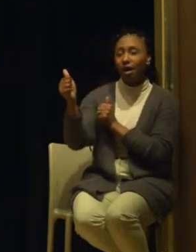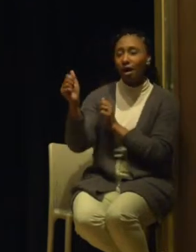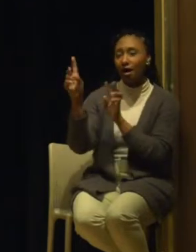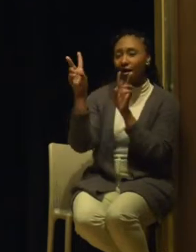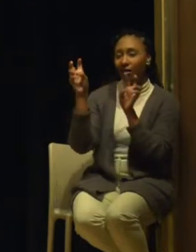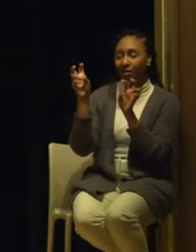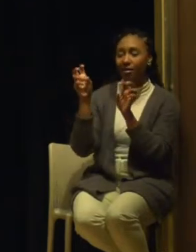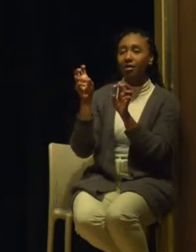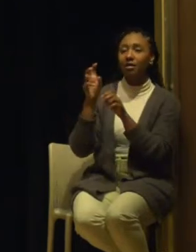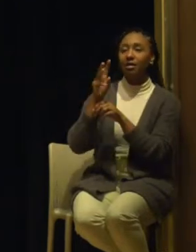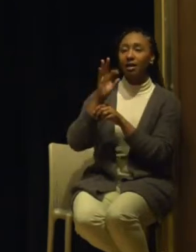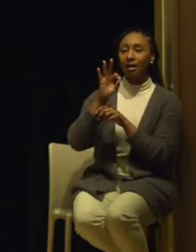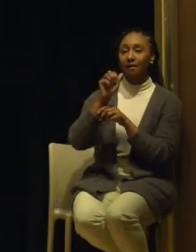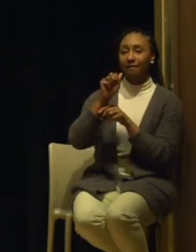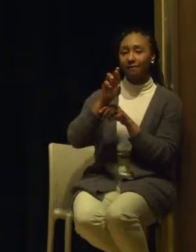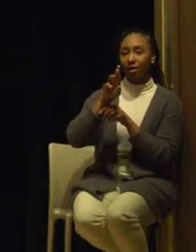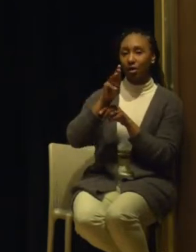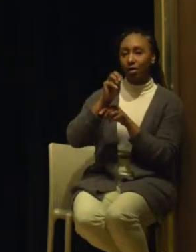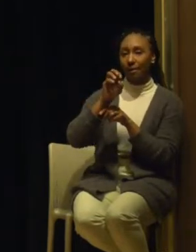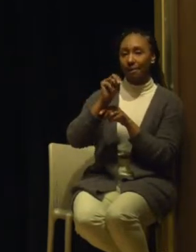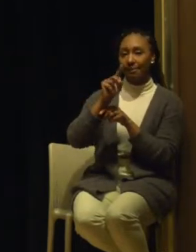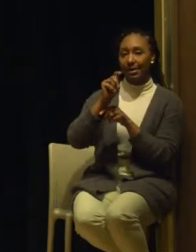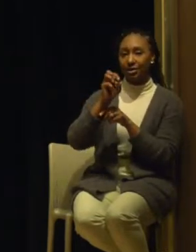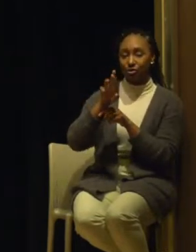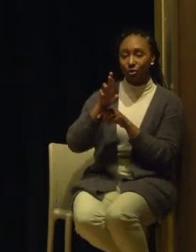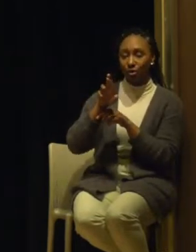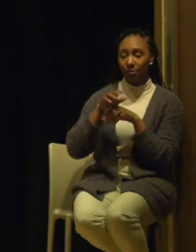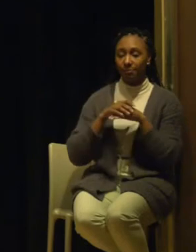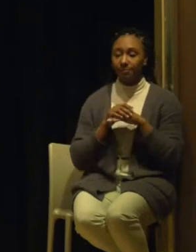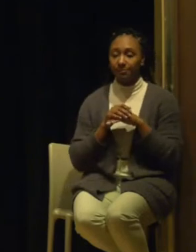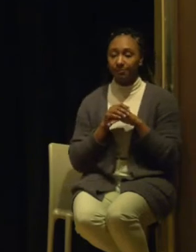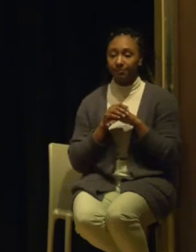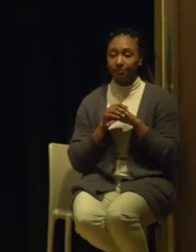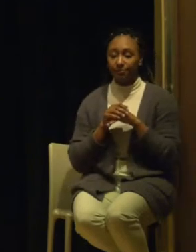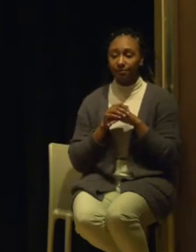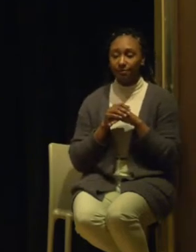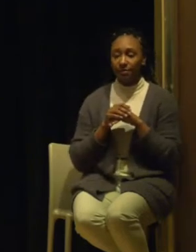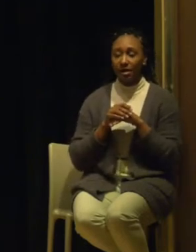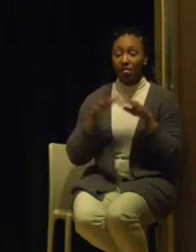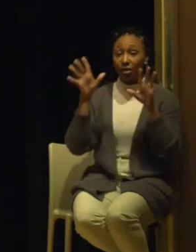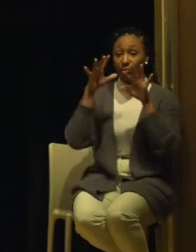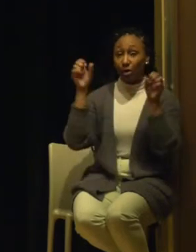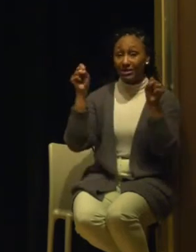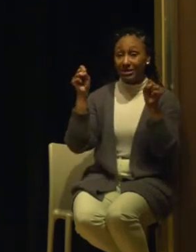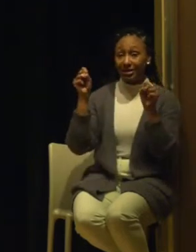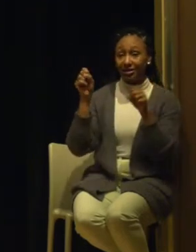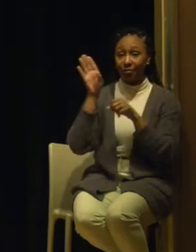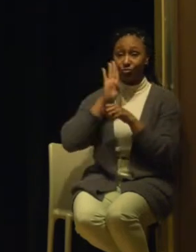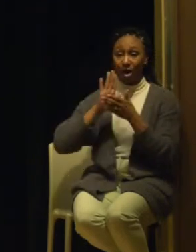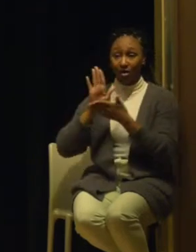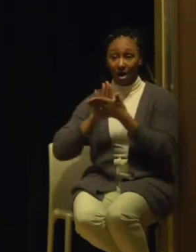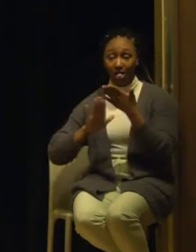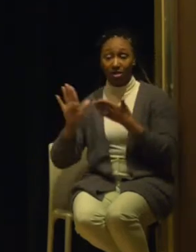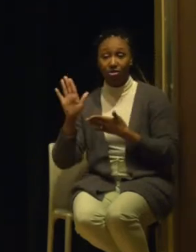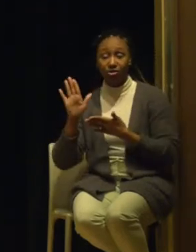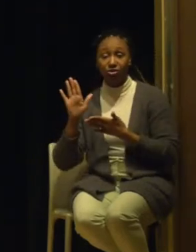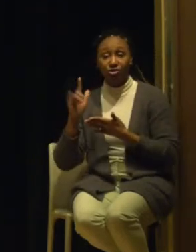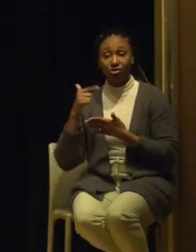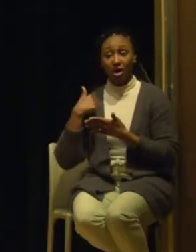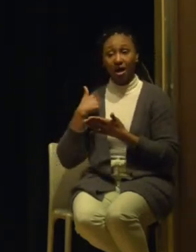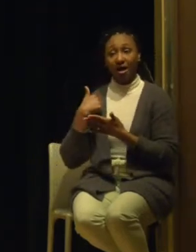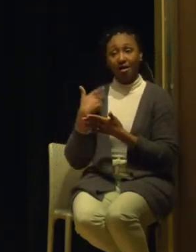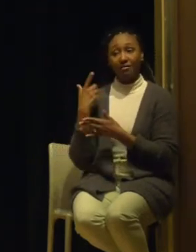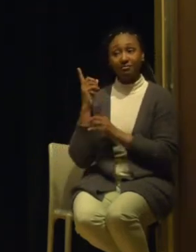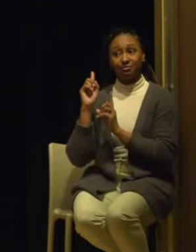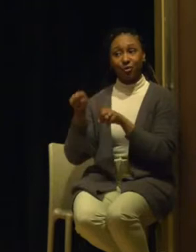mentors, mm-hmm, like Ruth Simmons, who is president of Brown, mm-hmm, after I attended Brown, but she begged me